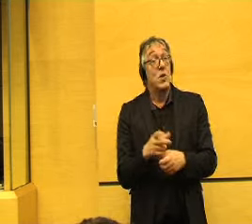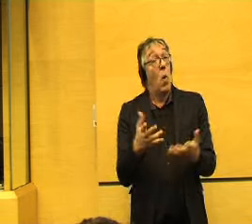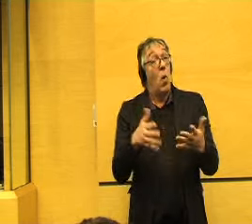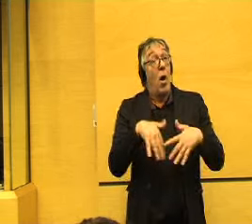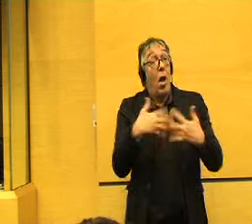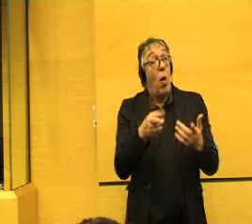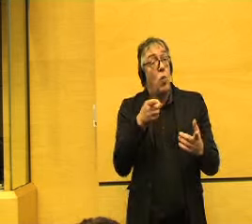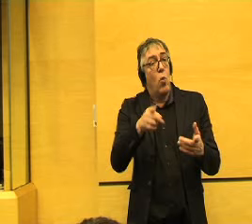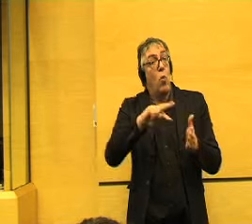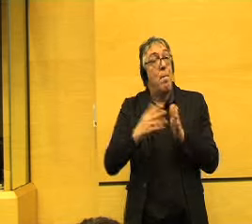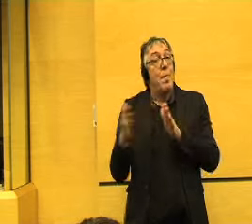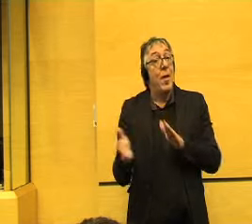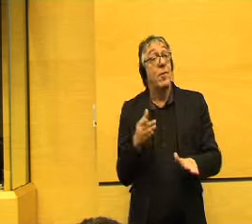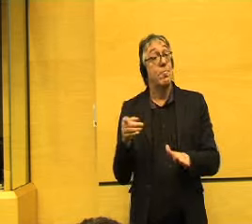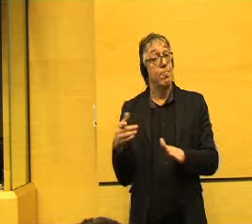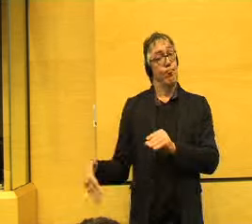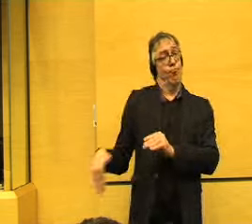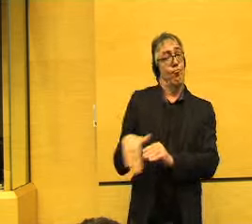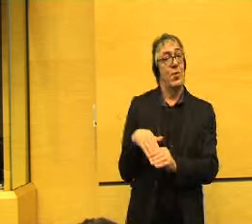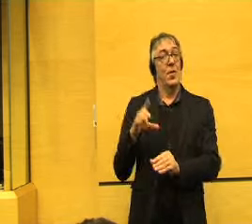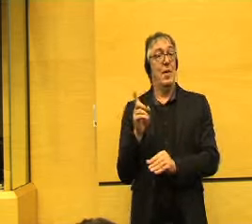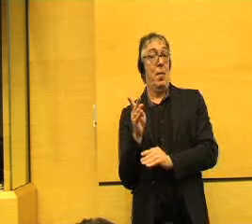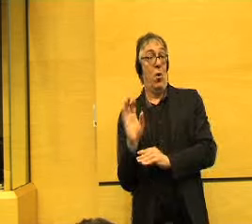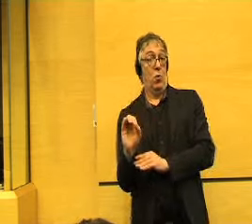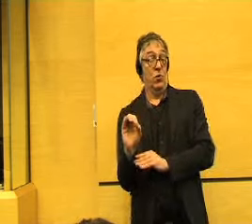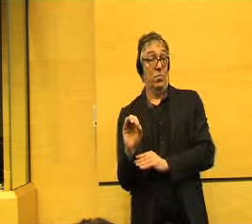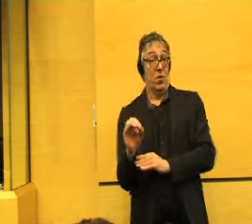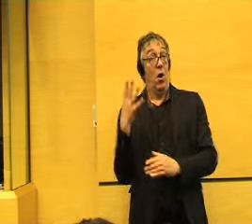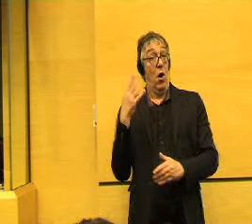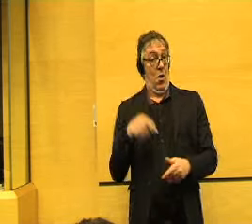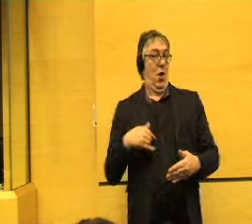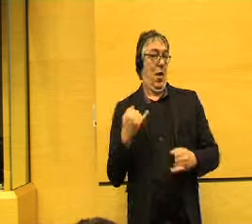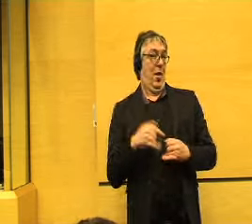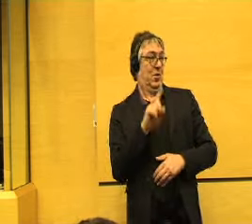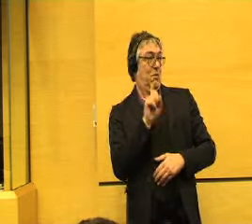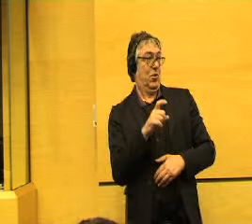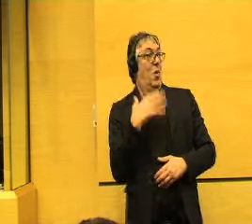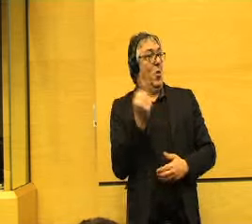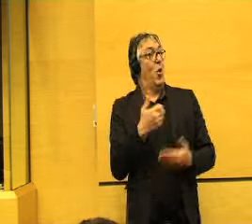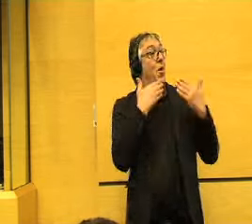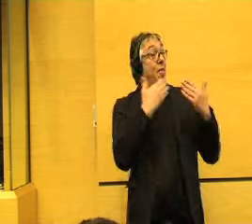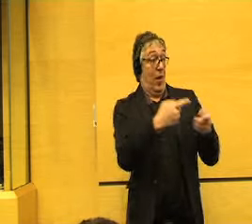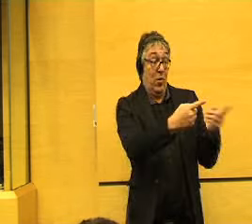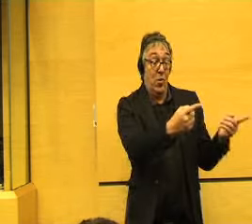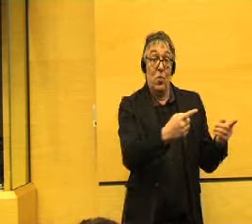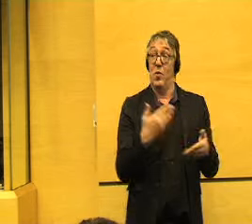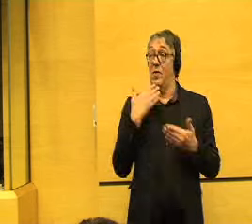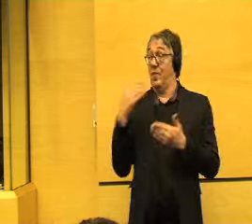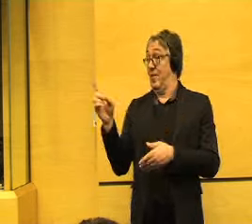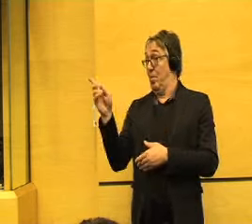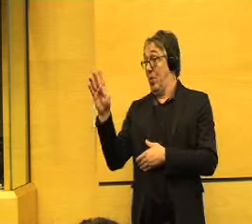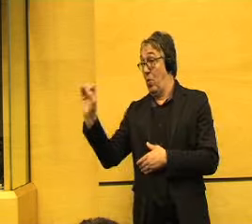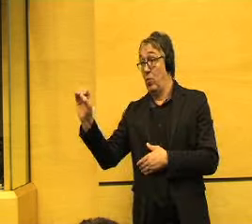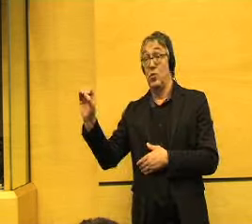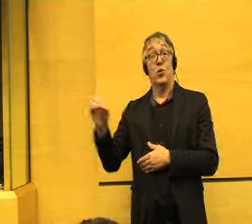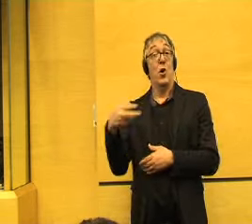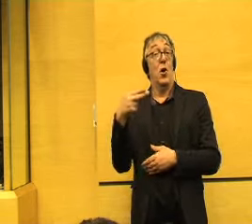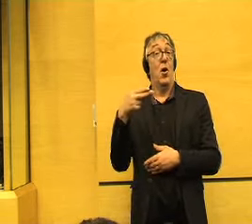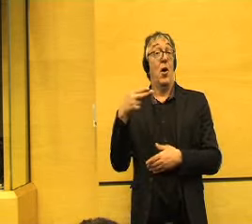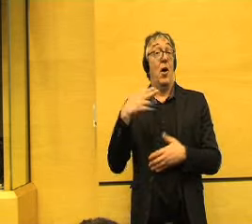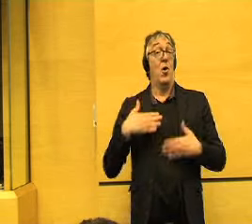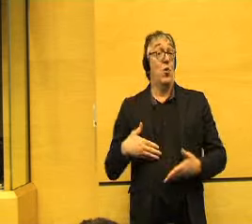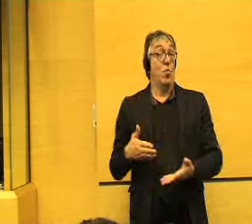you for your constructive dialogue and thank civil society and the National Human Rights Institution for their input and thank our own